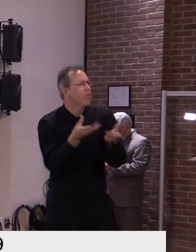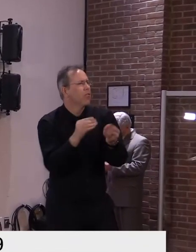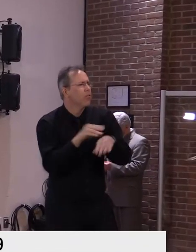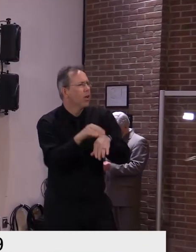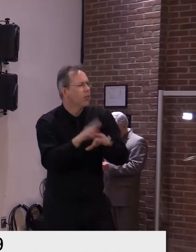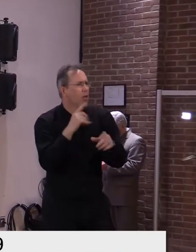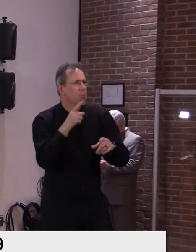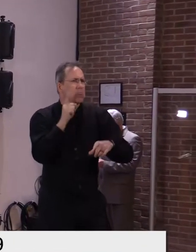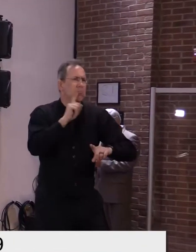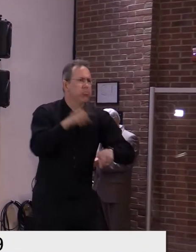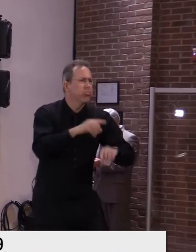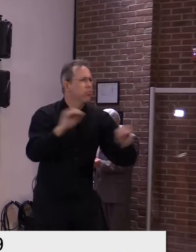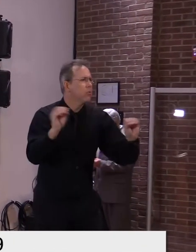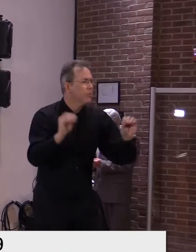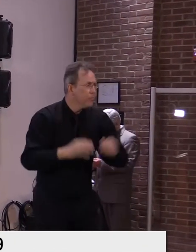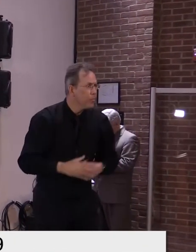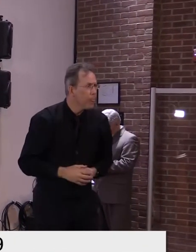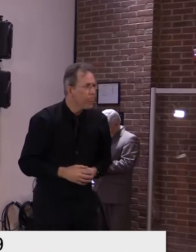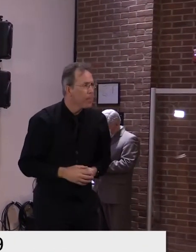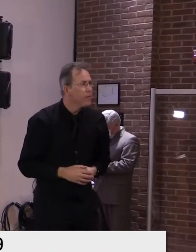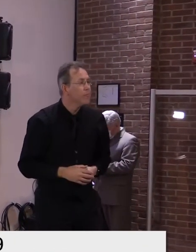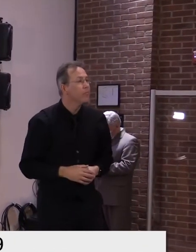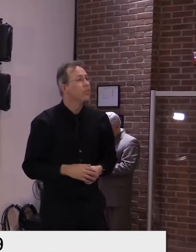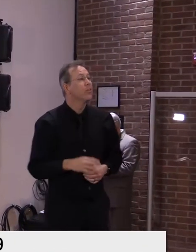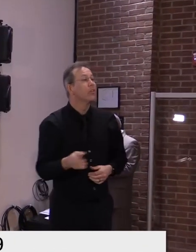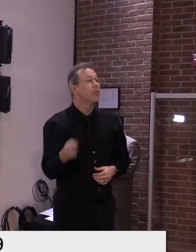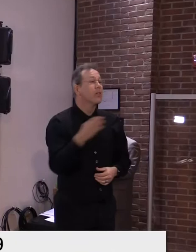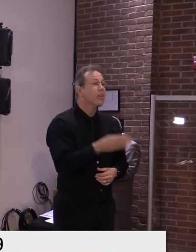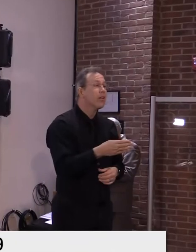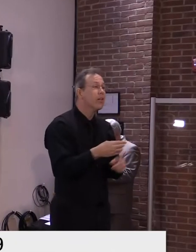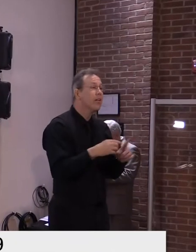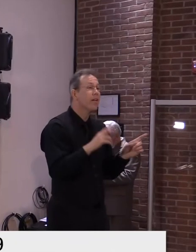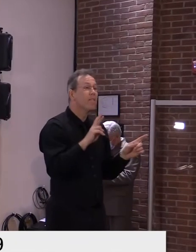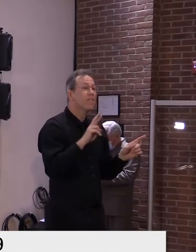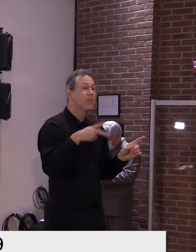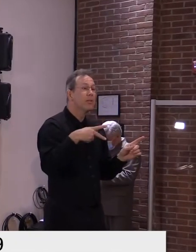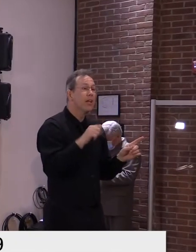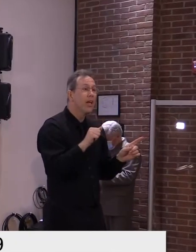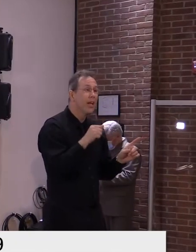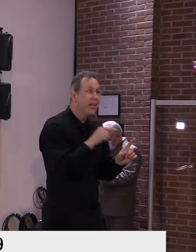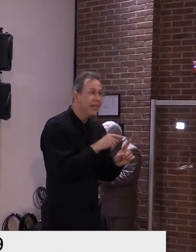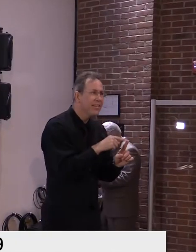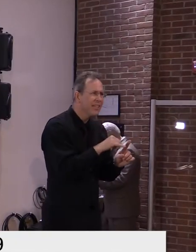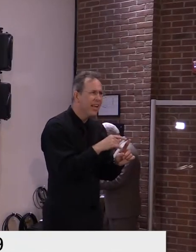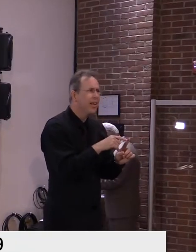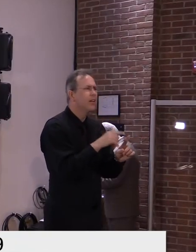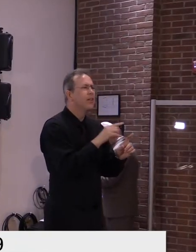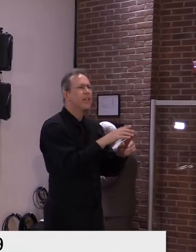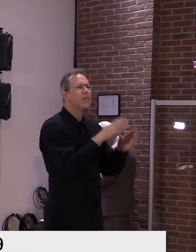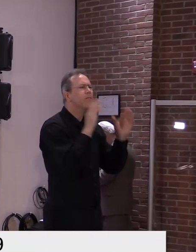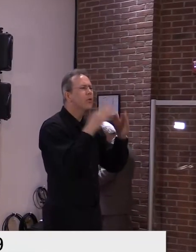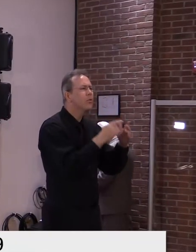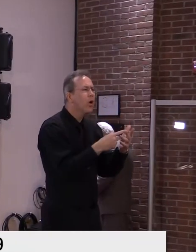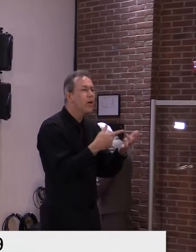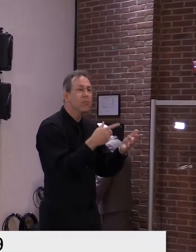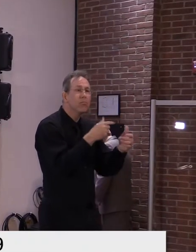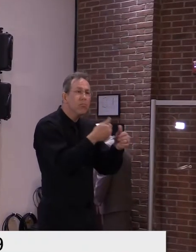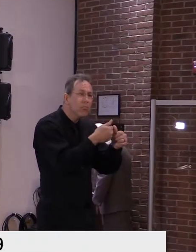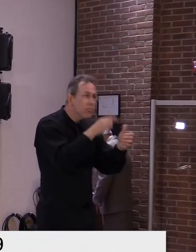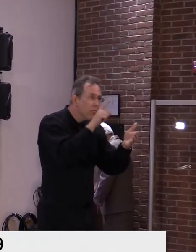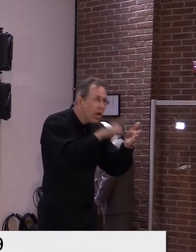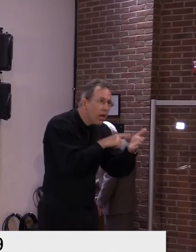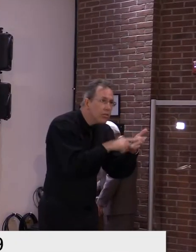and if there are opportunities to have games rescheduled at other times. That's not certainly part of the health department's